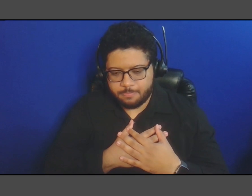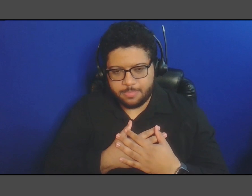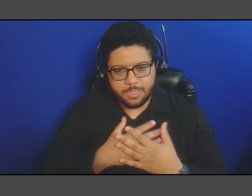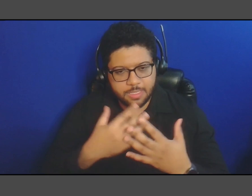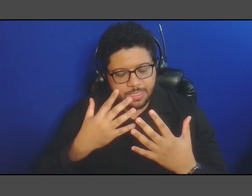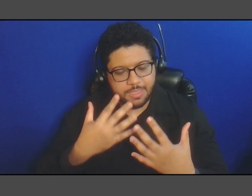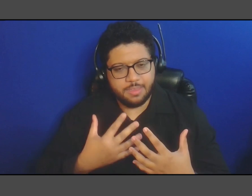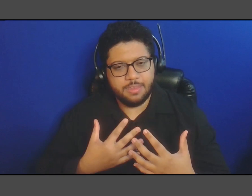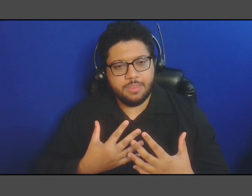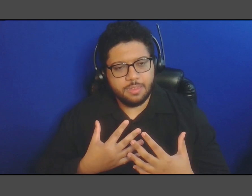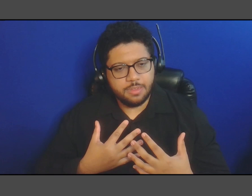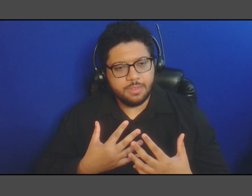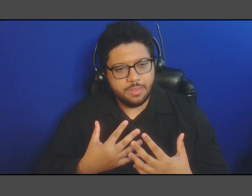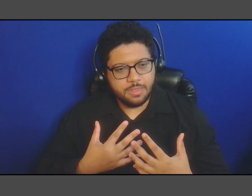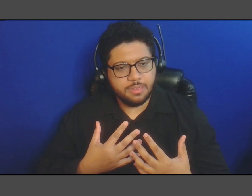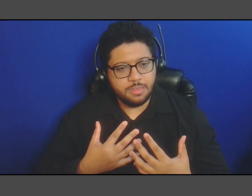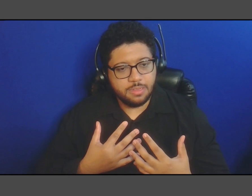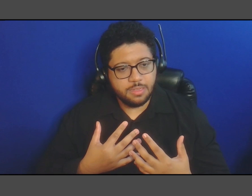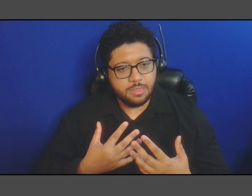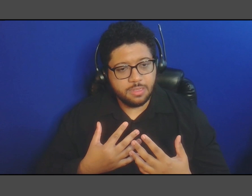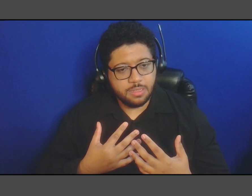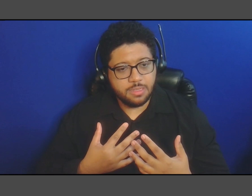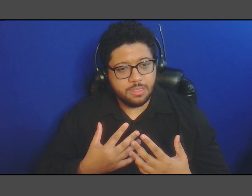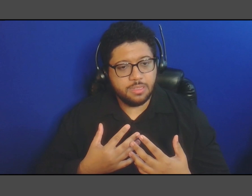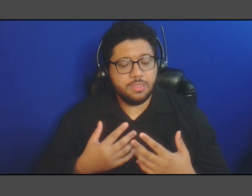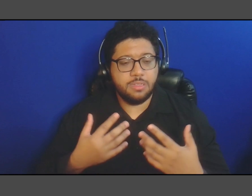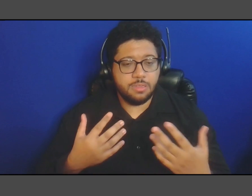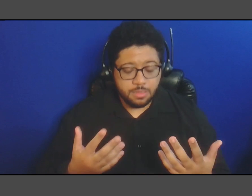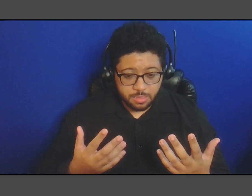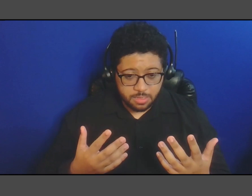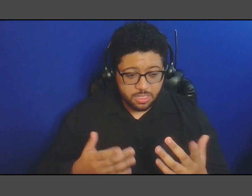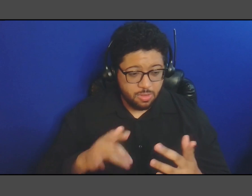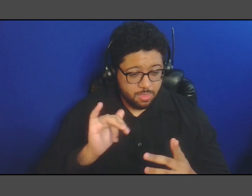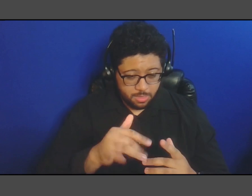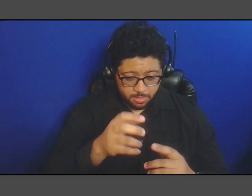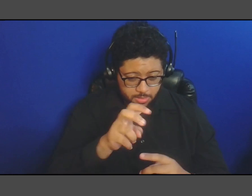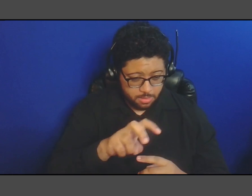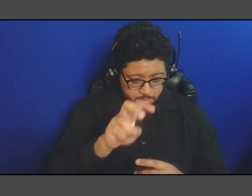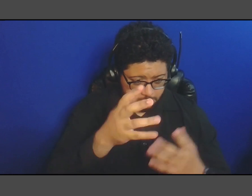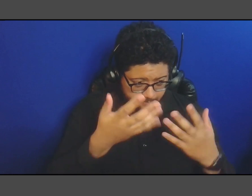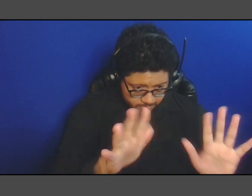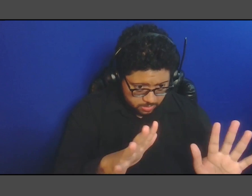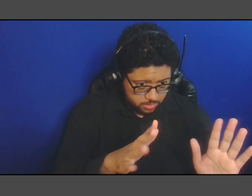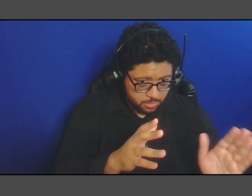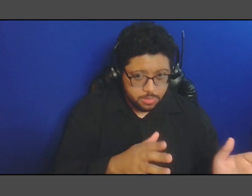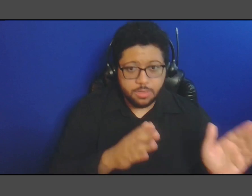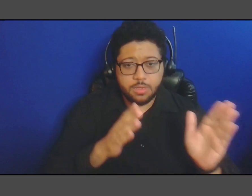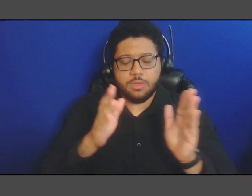the second, and then after that, of course, we had the second